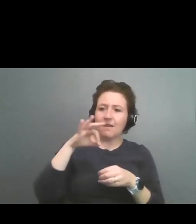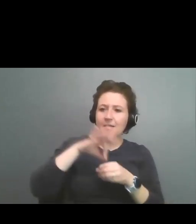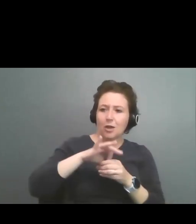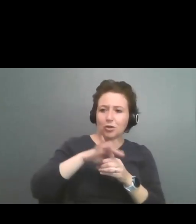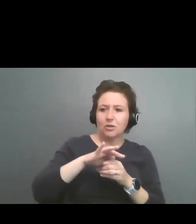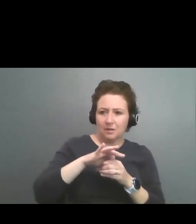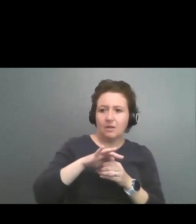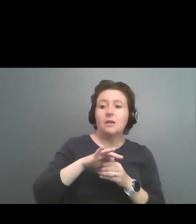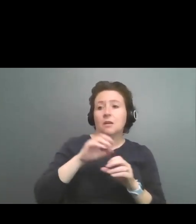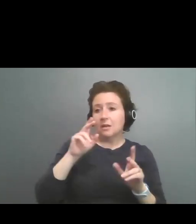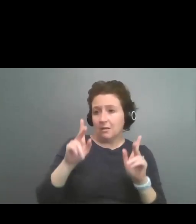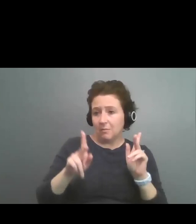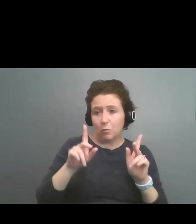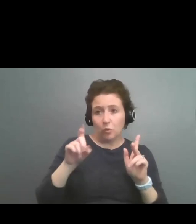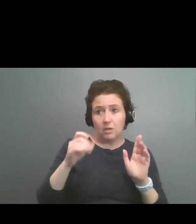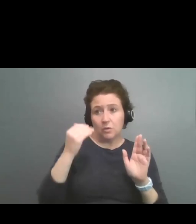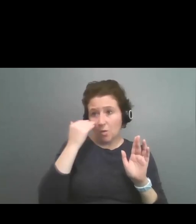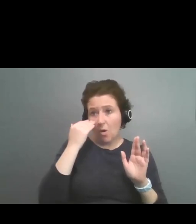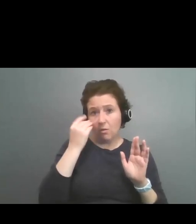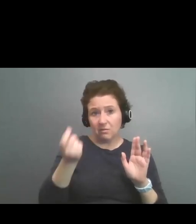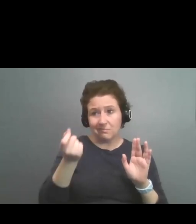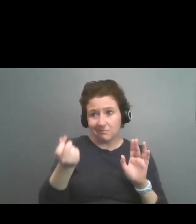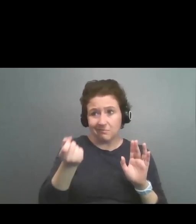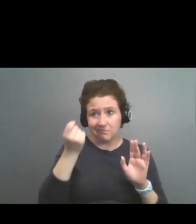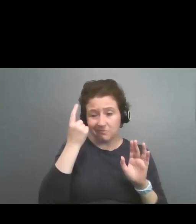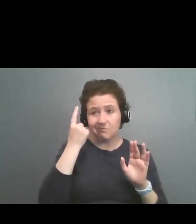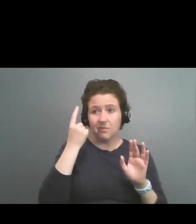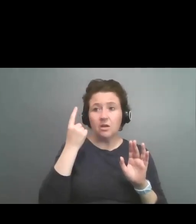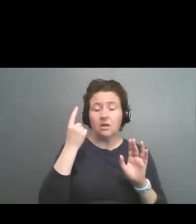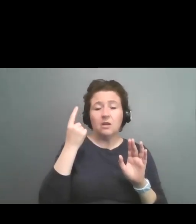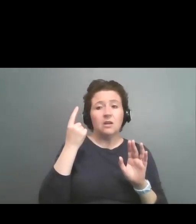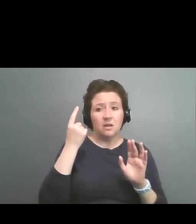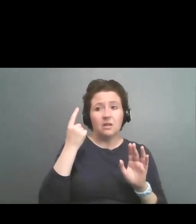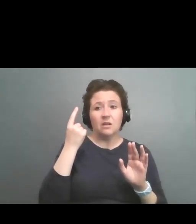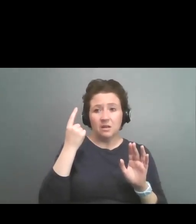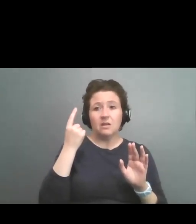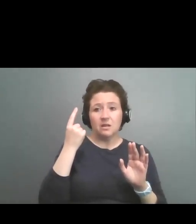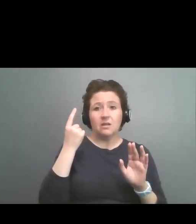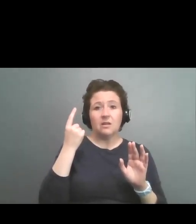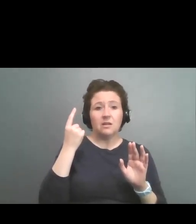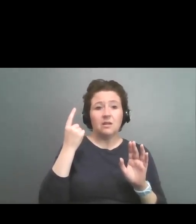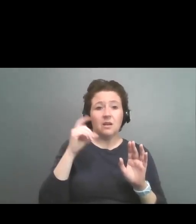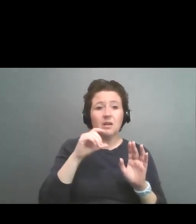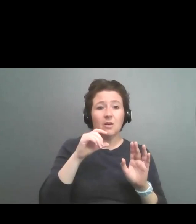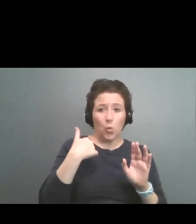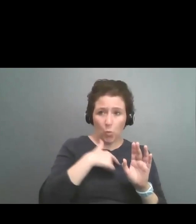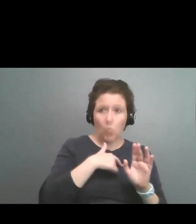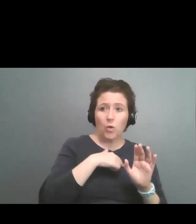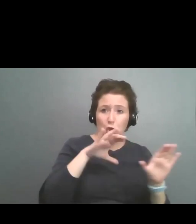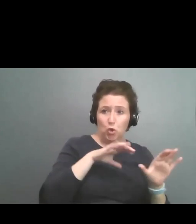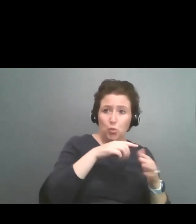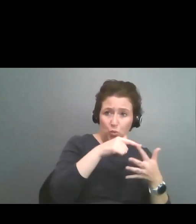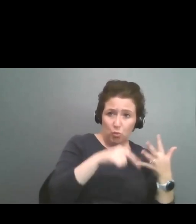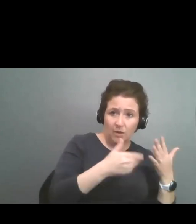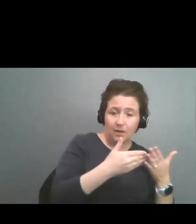so people need to realize that there are other actions being taken. So just because someone